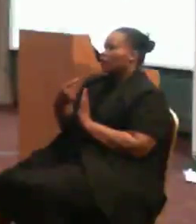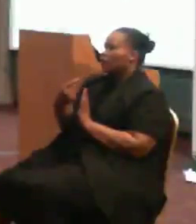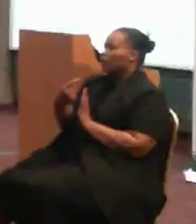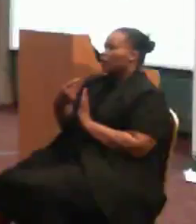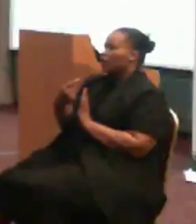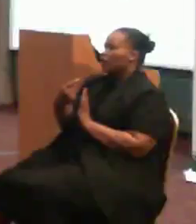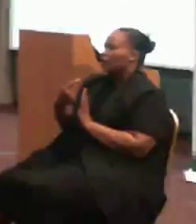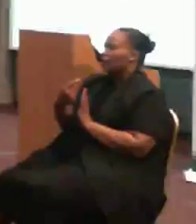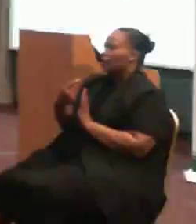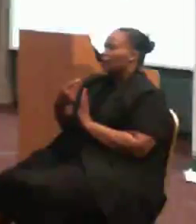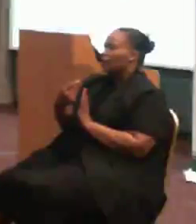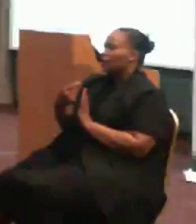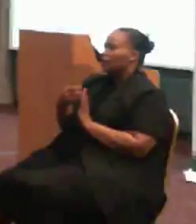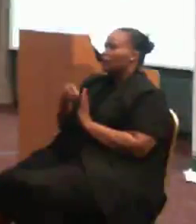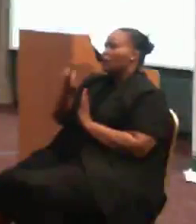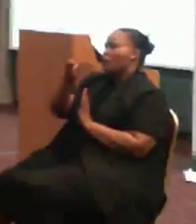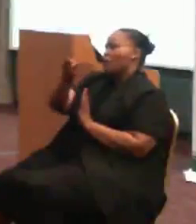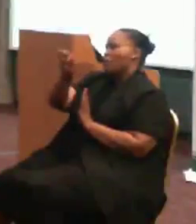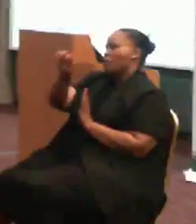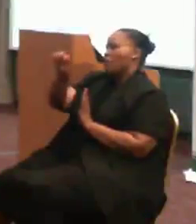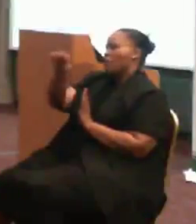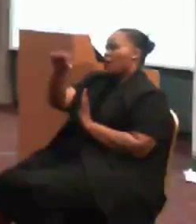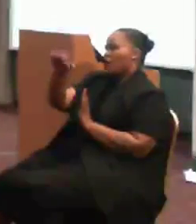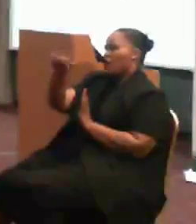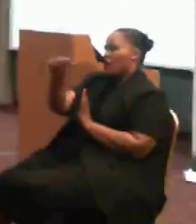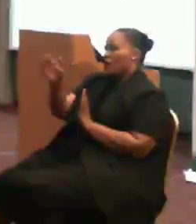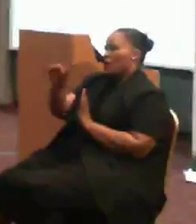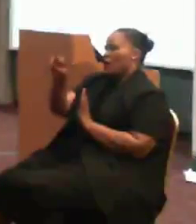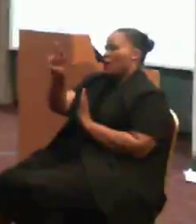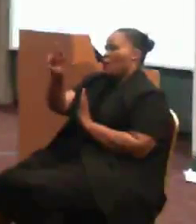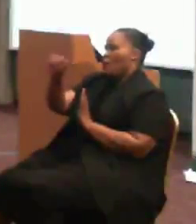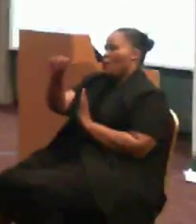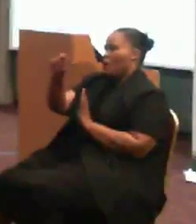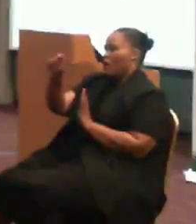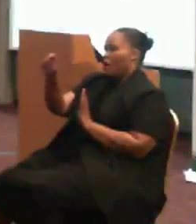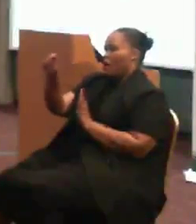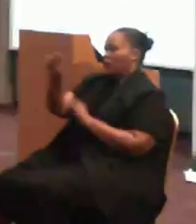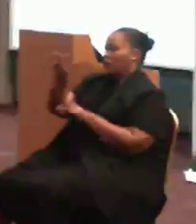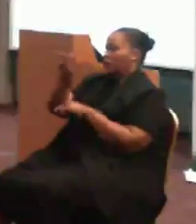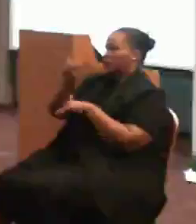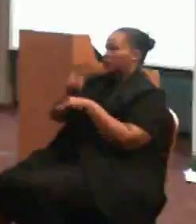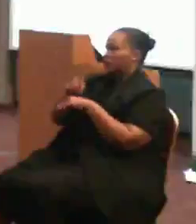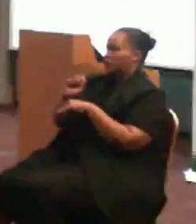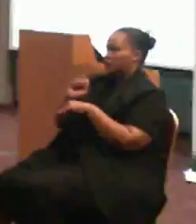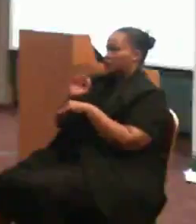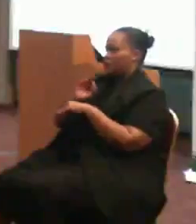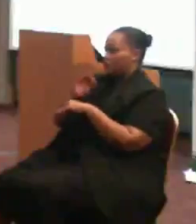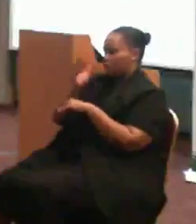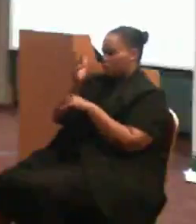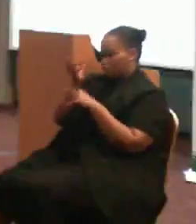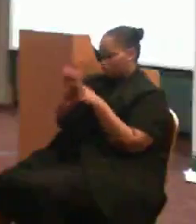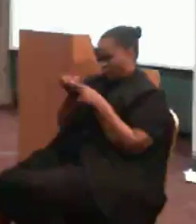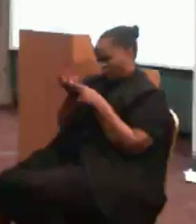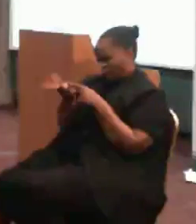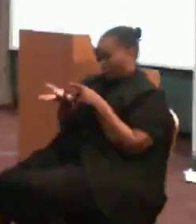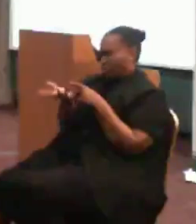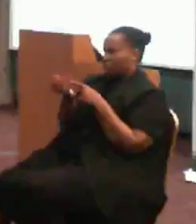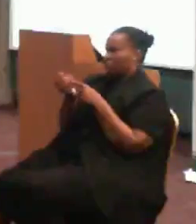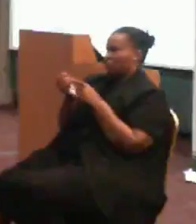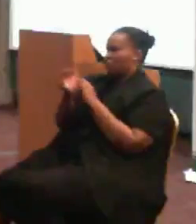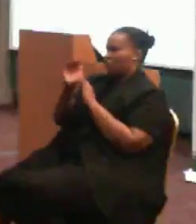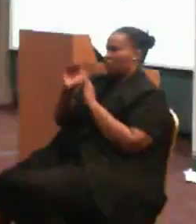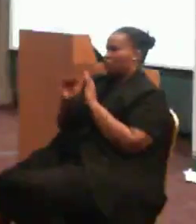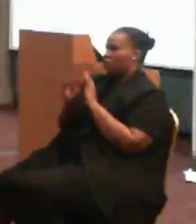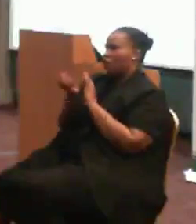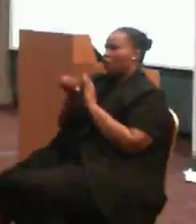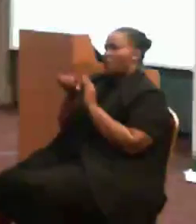per megawatt basis, we should be having so many staff members per megawatt, and how many are we reducing so that we are